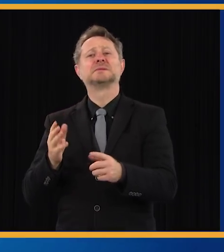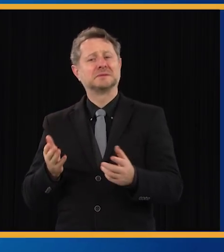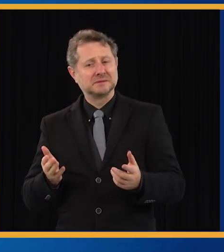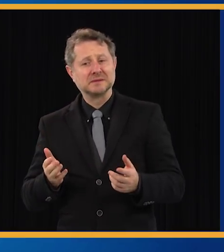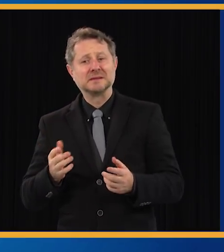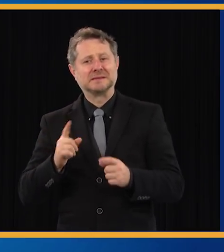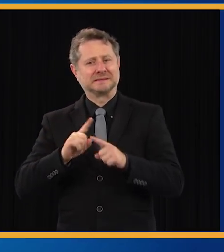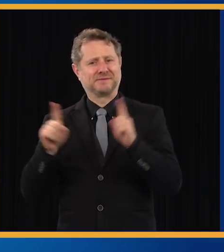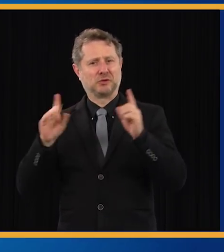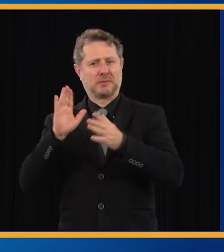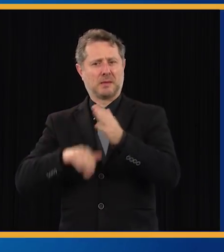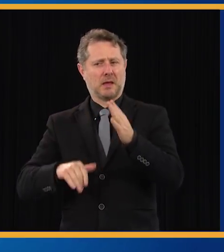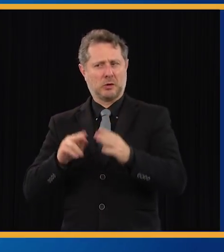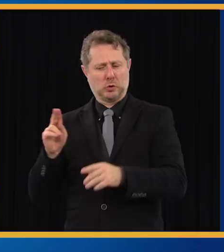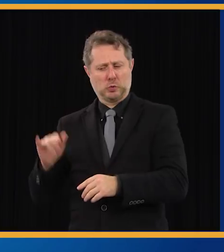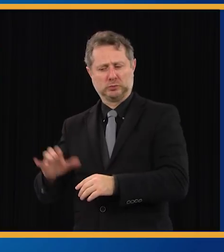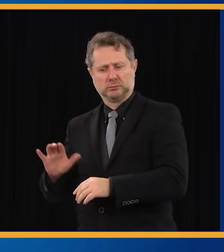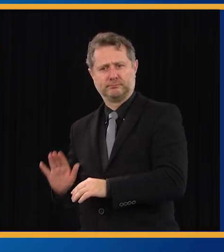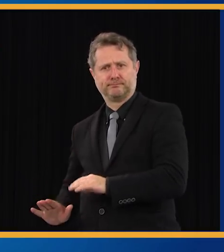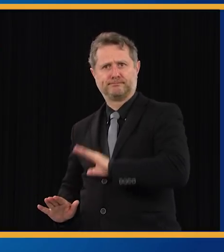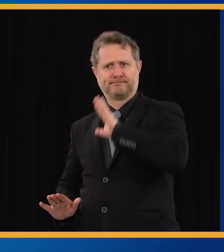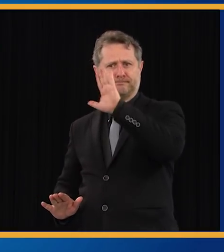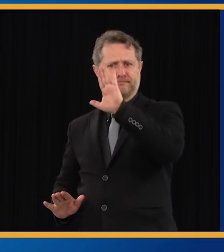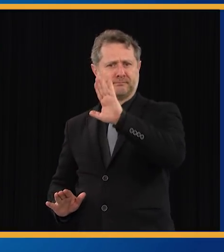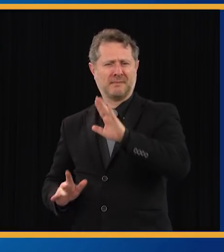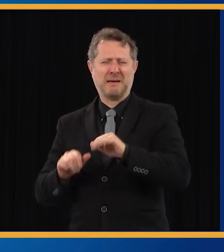York City, where you're in the 20s, right?